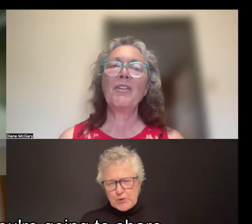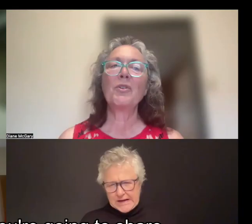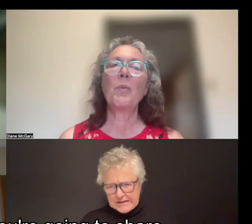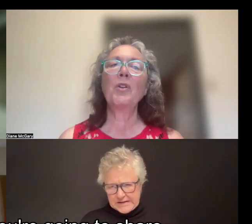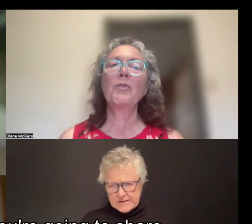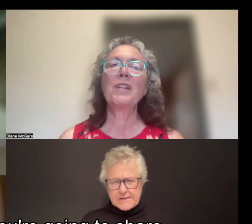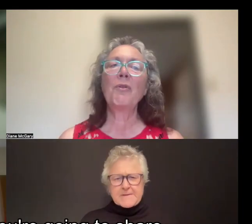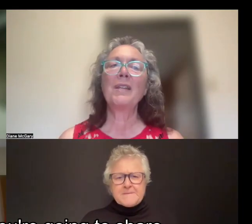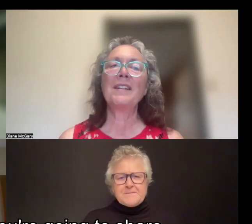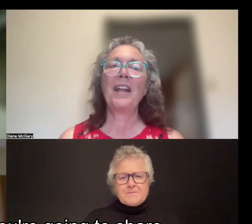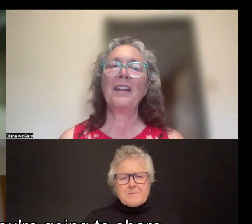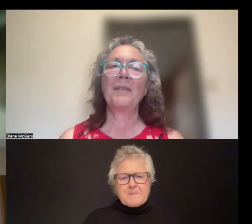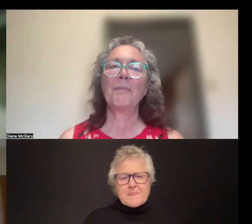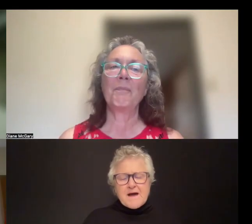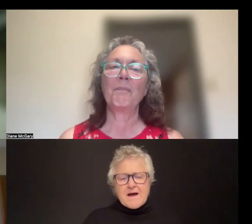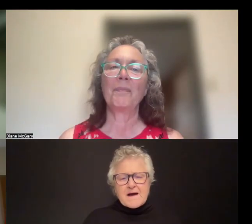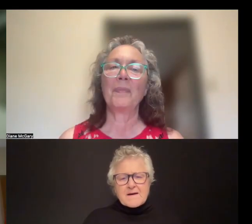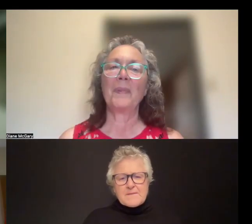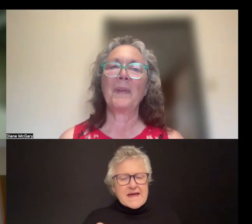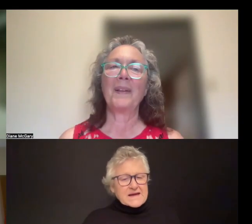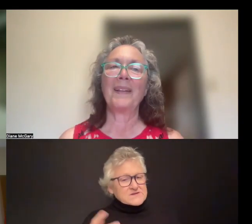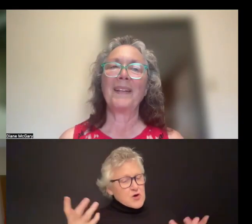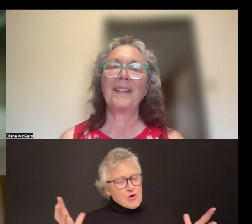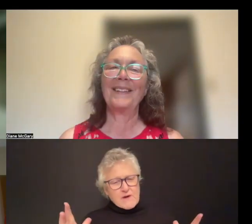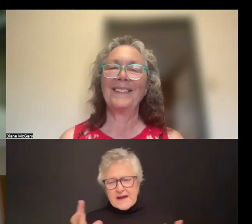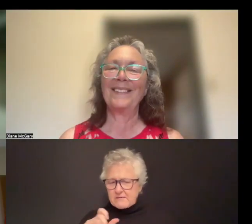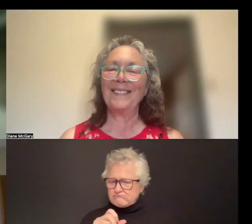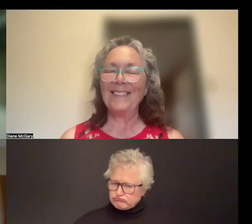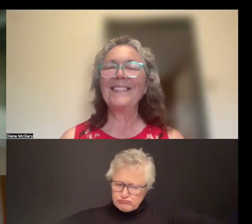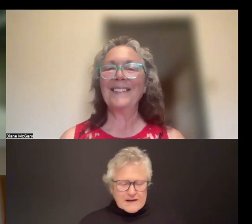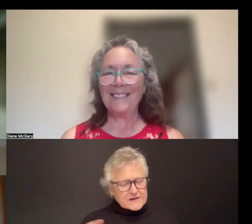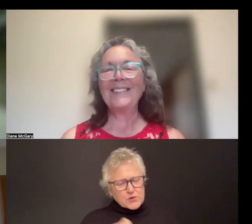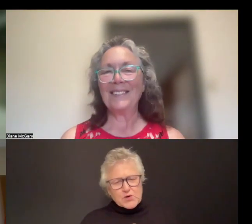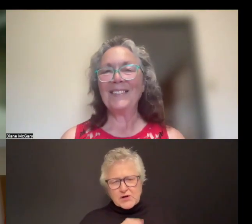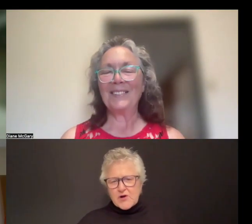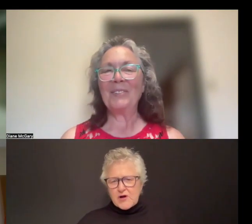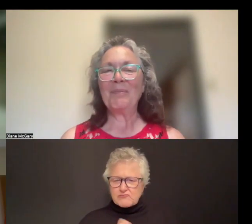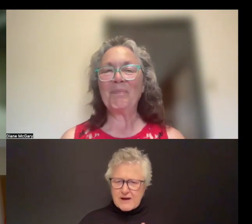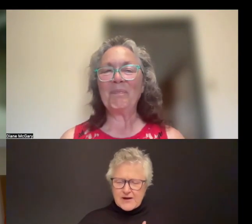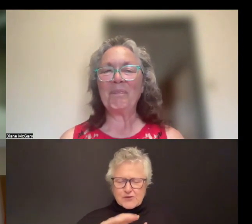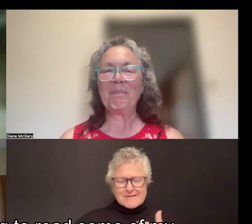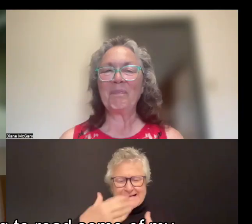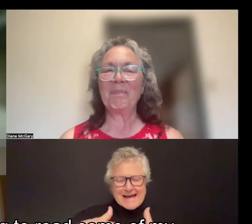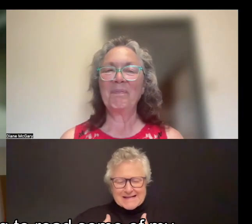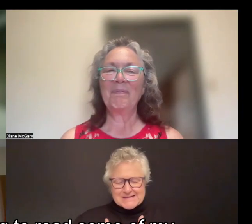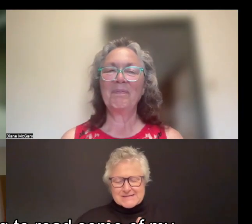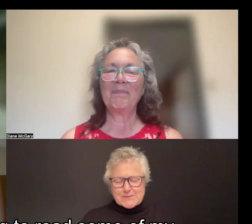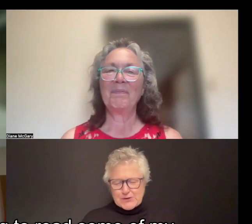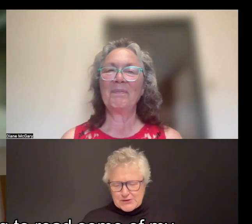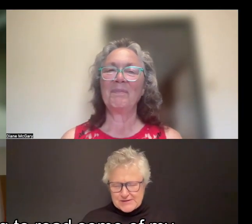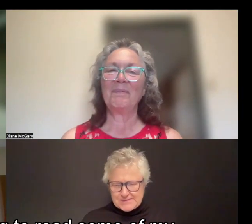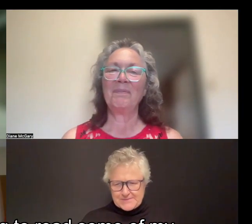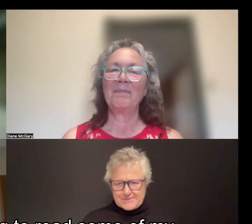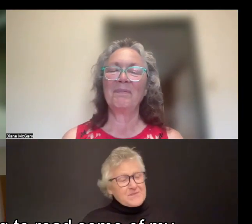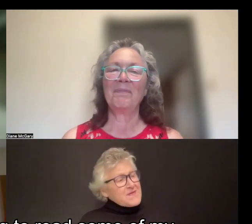you're going to share some wonderful stuff with us today. I am. I'm so excited to be here with you. Thank you so much for having me. My plan is I'm